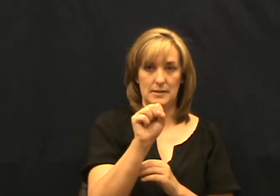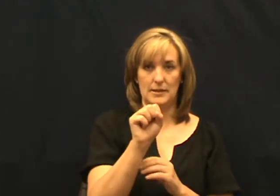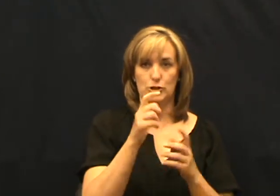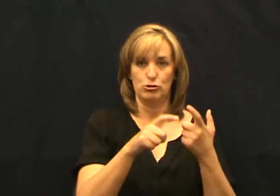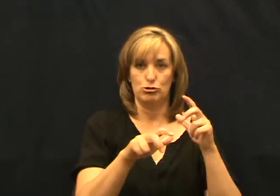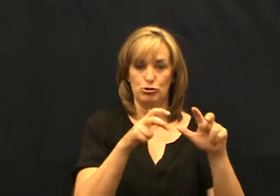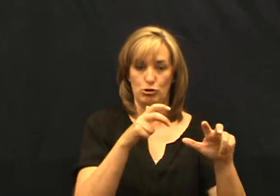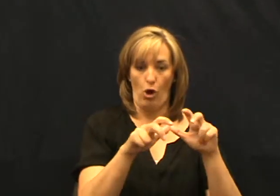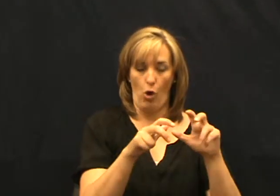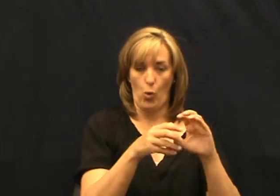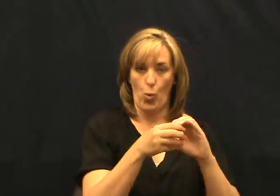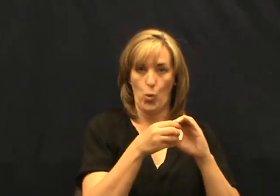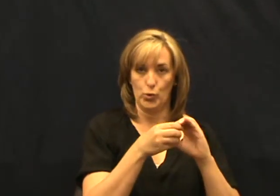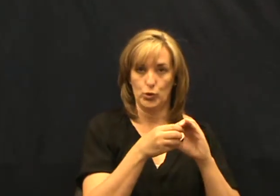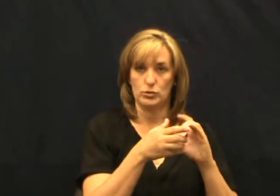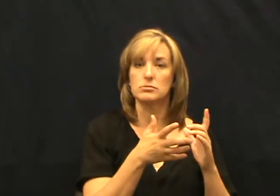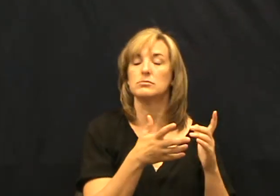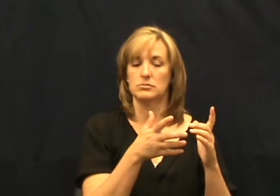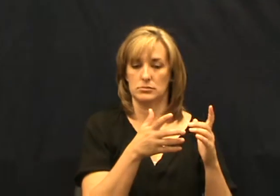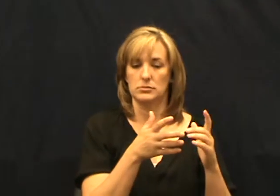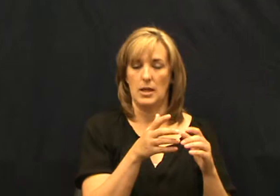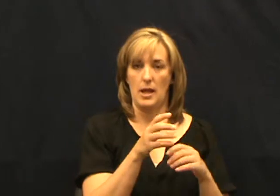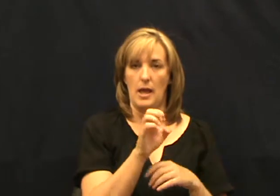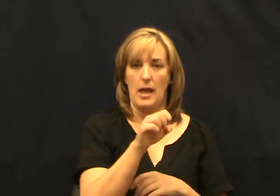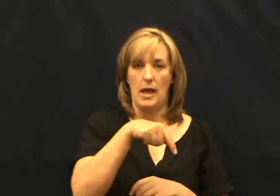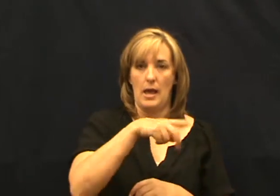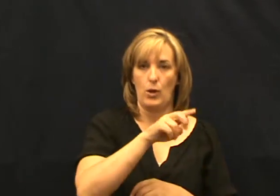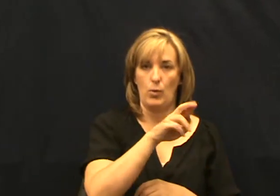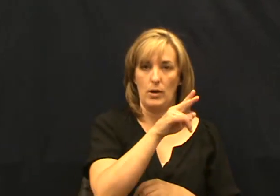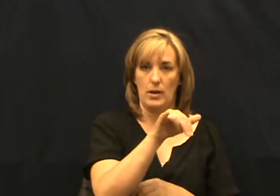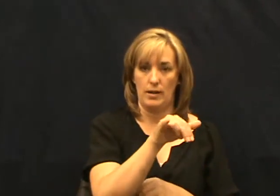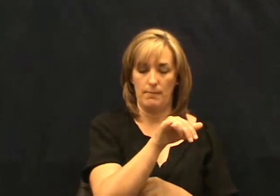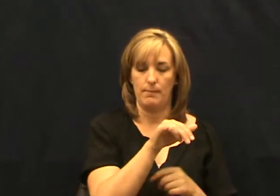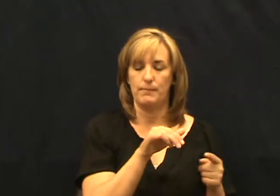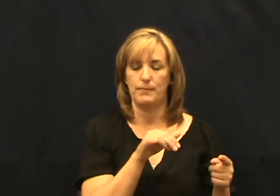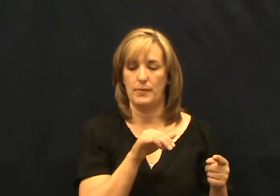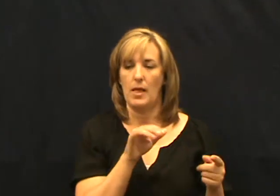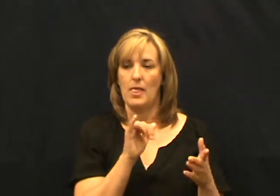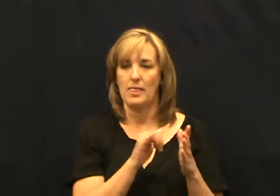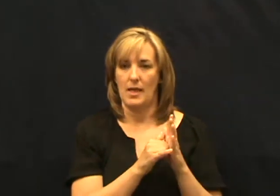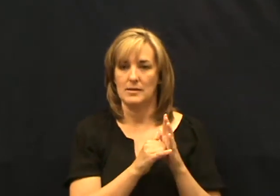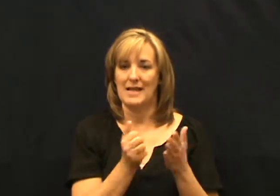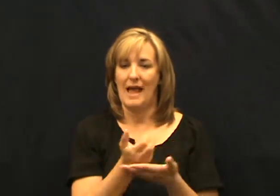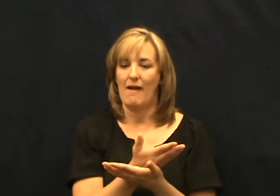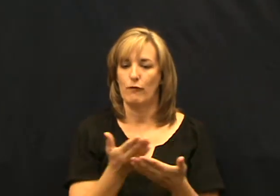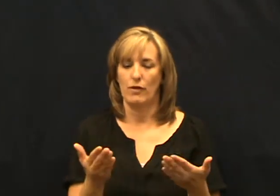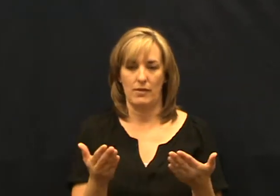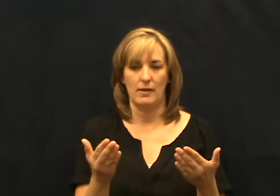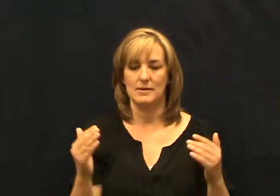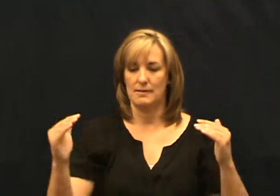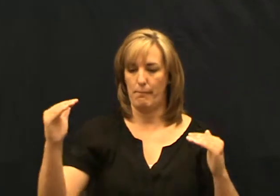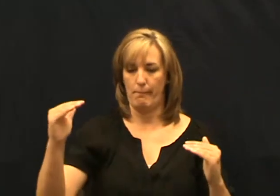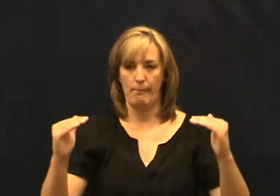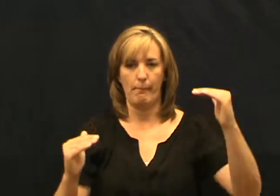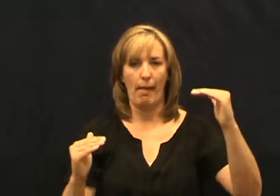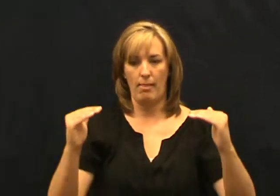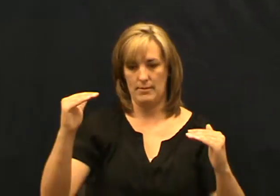entry, our debits equal our credits. That's what the little scale represents. So everything is always in balance. Now,